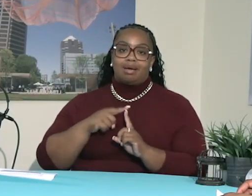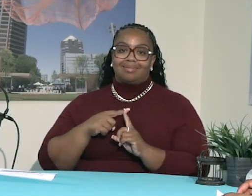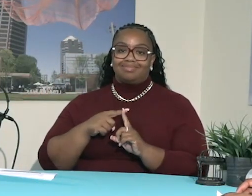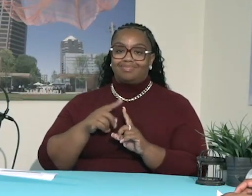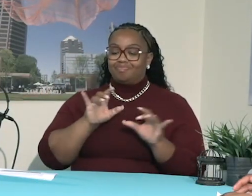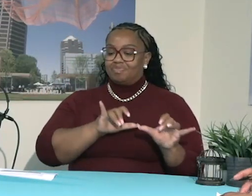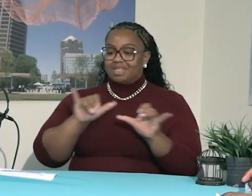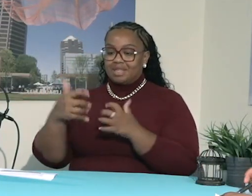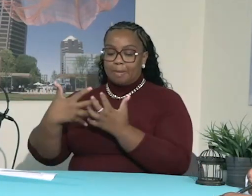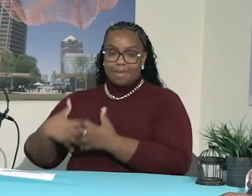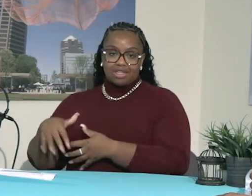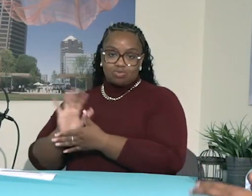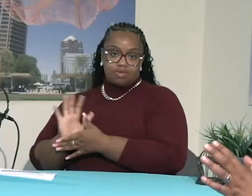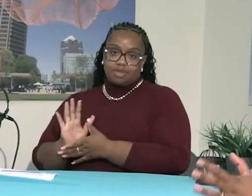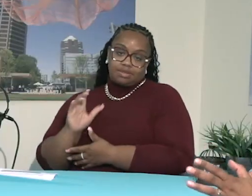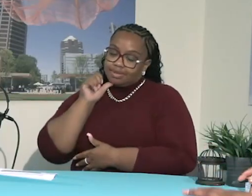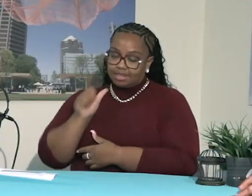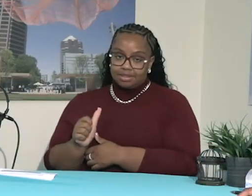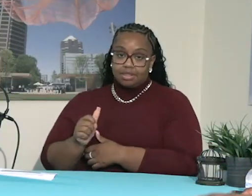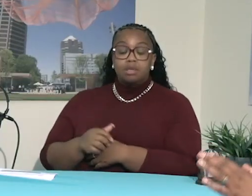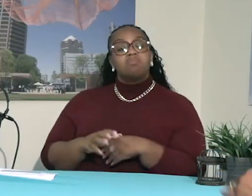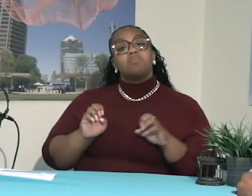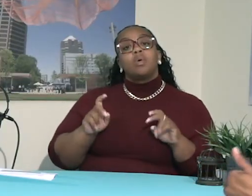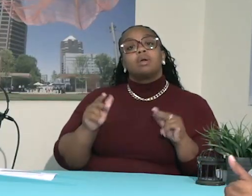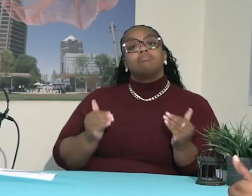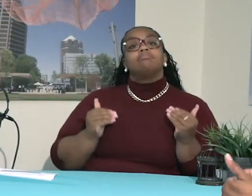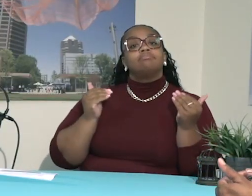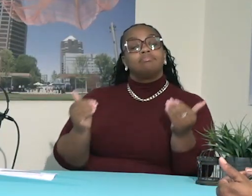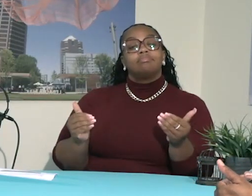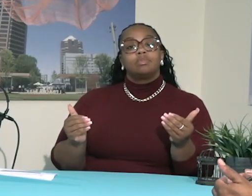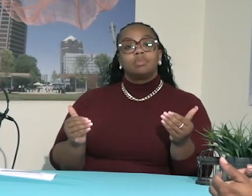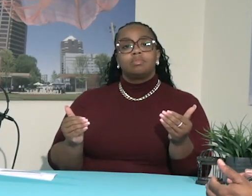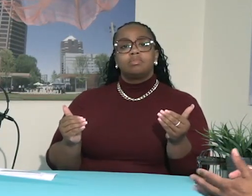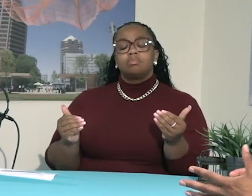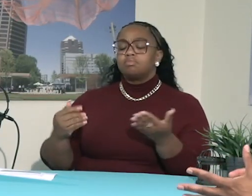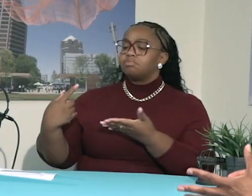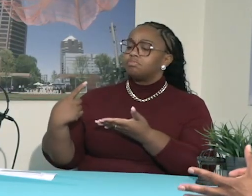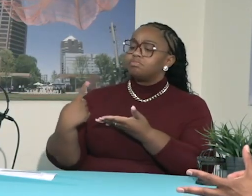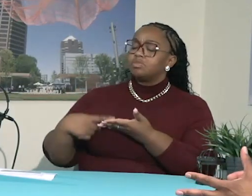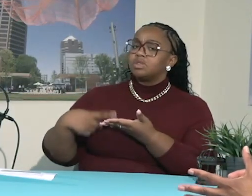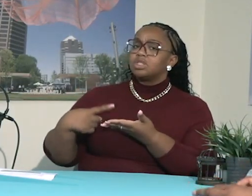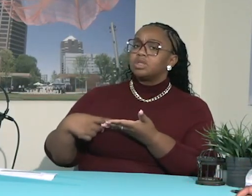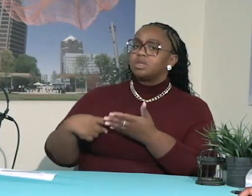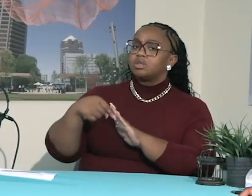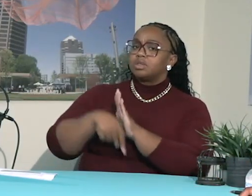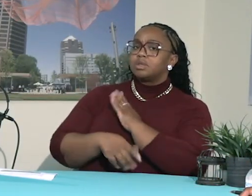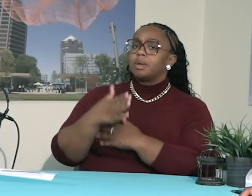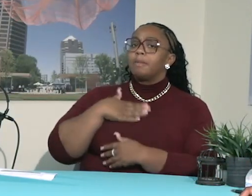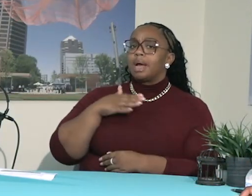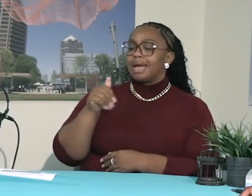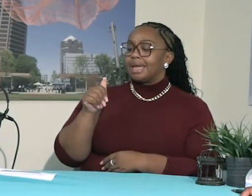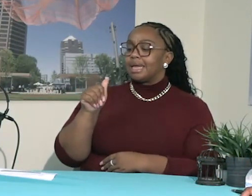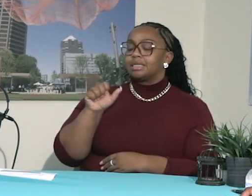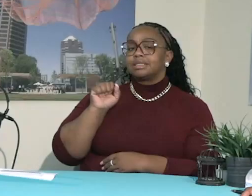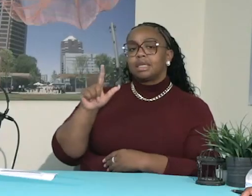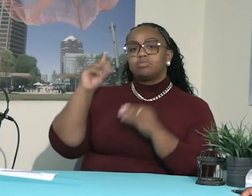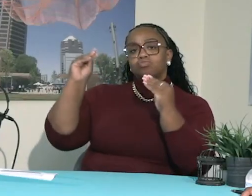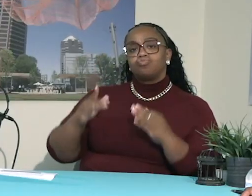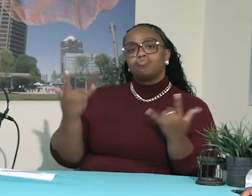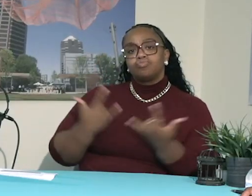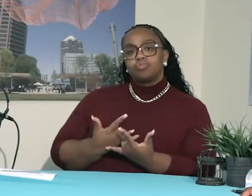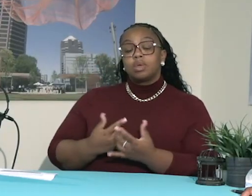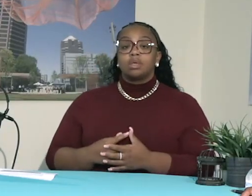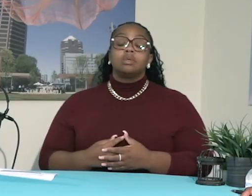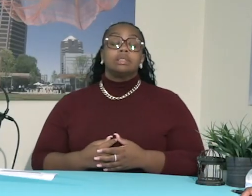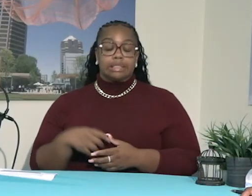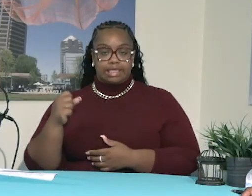do justice. Good news. Good news. Okay, let's move forward. Talk to me about MyASL Teacher Rocks. Right. So MyASL Teacher